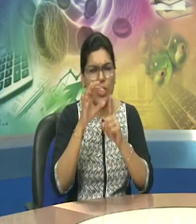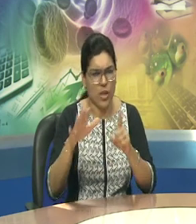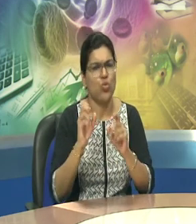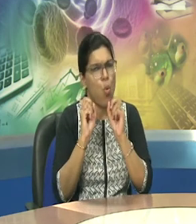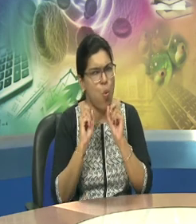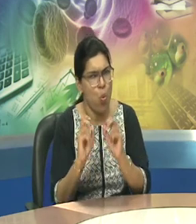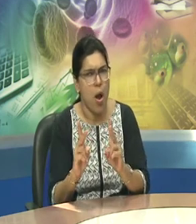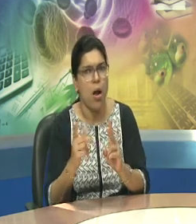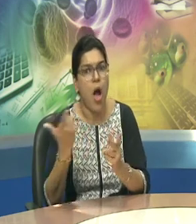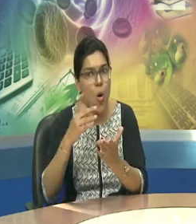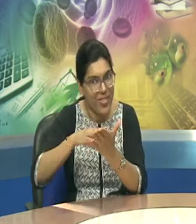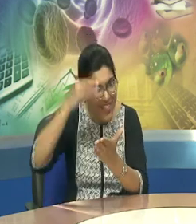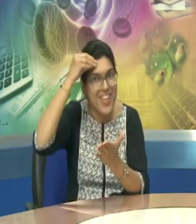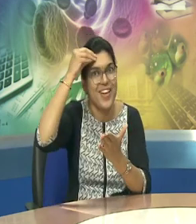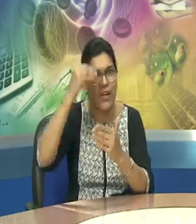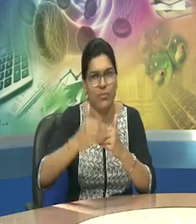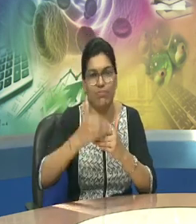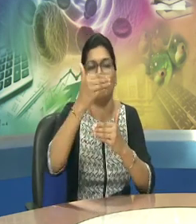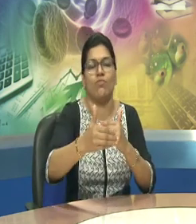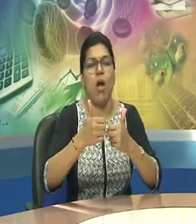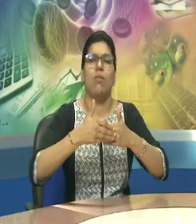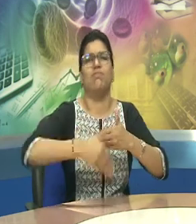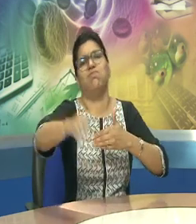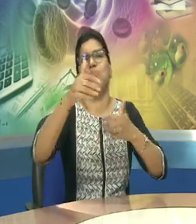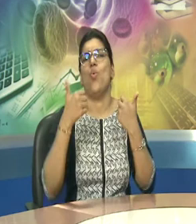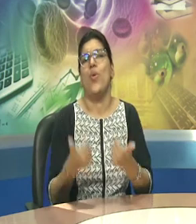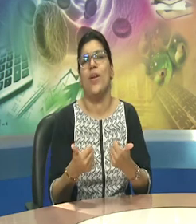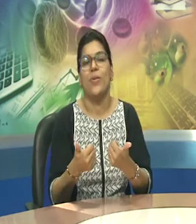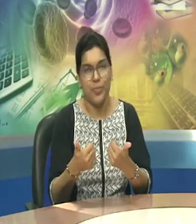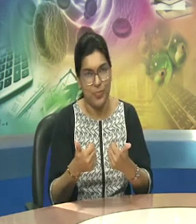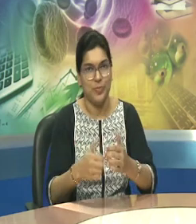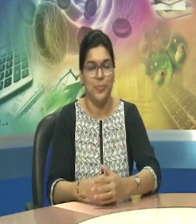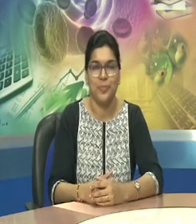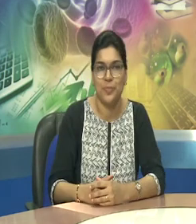could be desirable to pursue in near future.